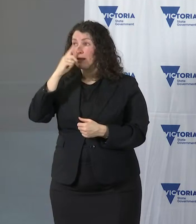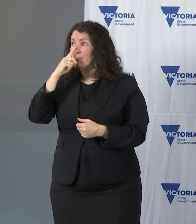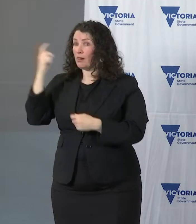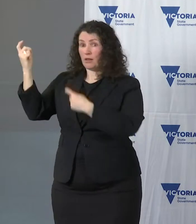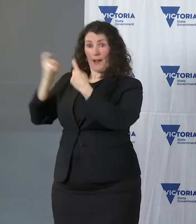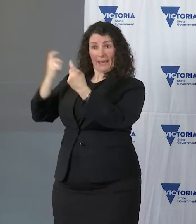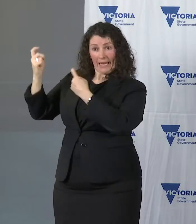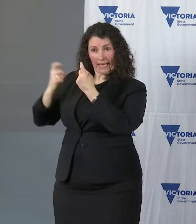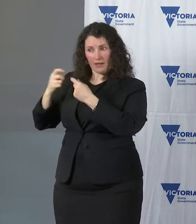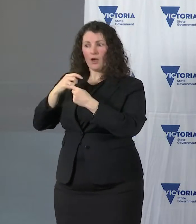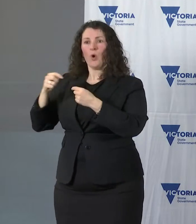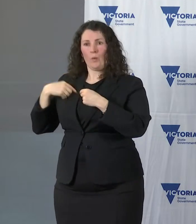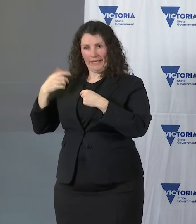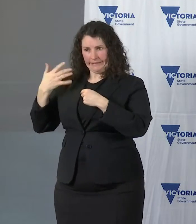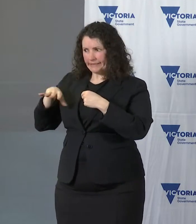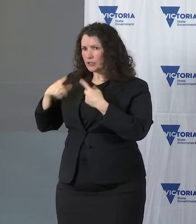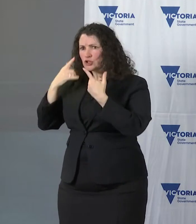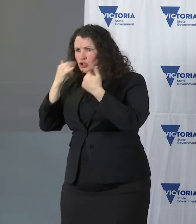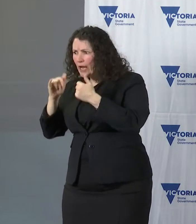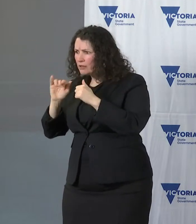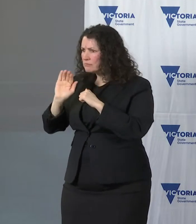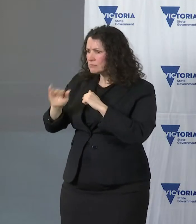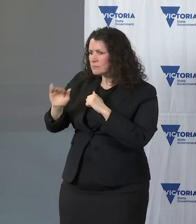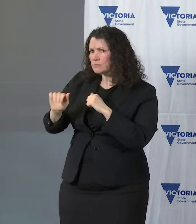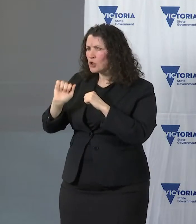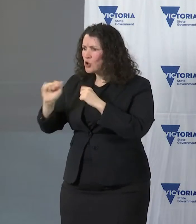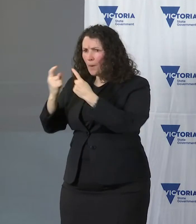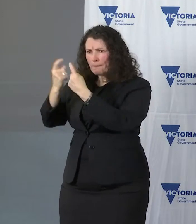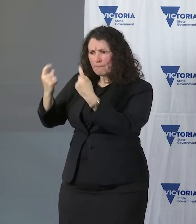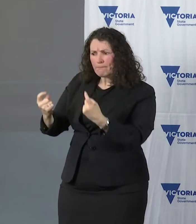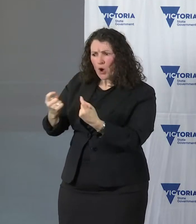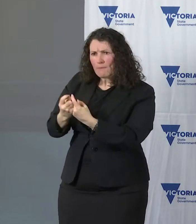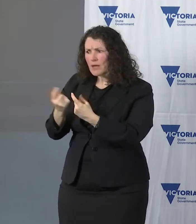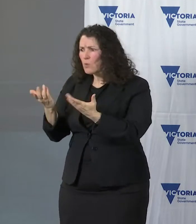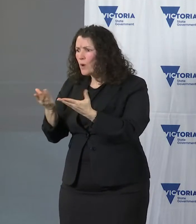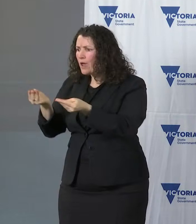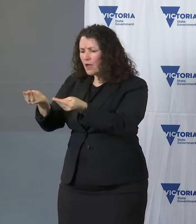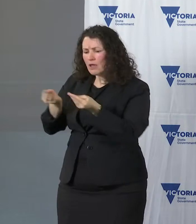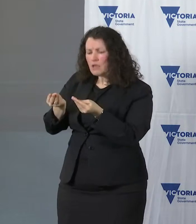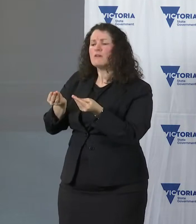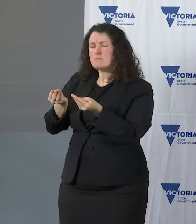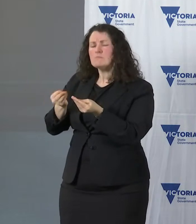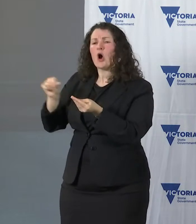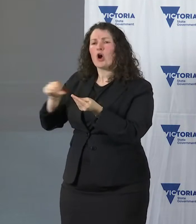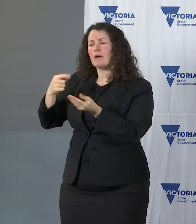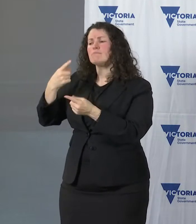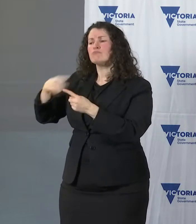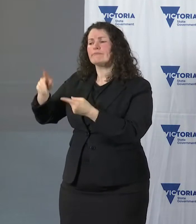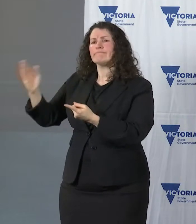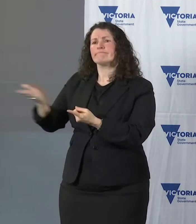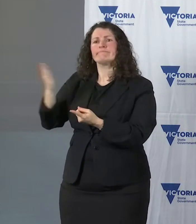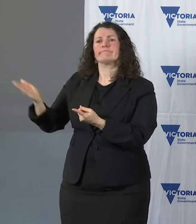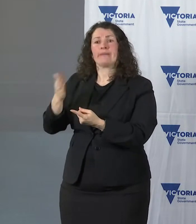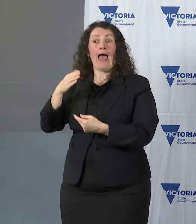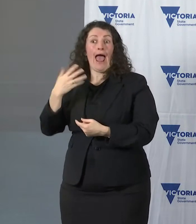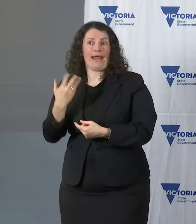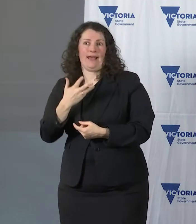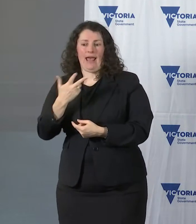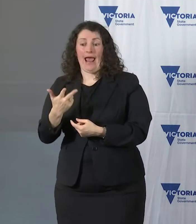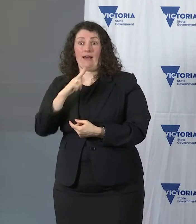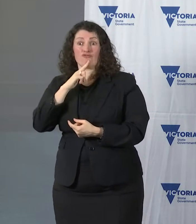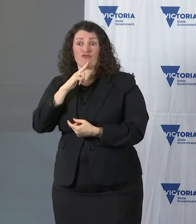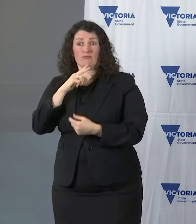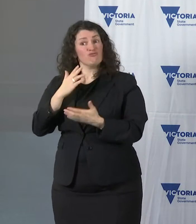it's just that reminder, please, to get tested when you've got symptoms, use the QR codes, fill out your permits, and that'll help us